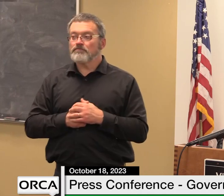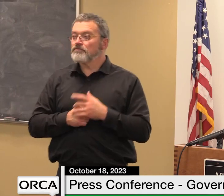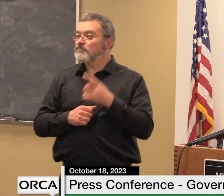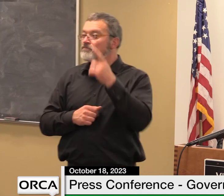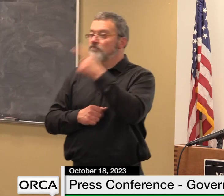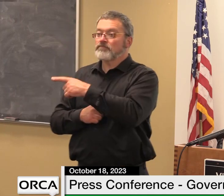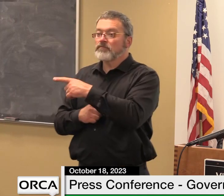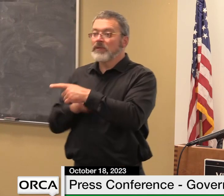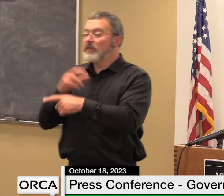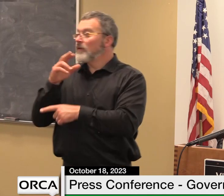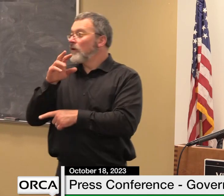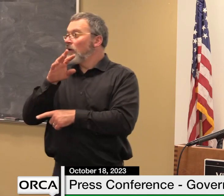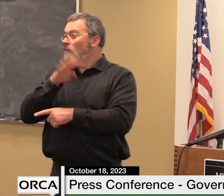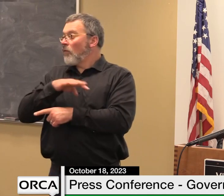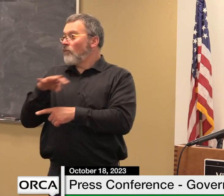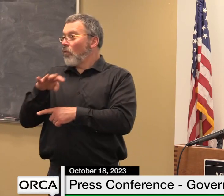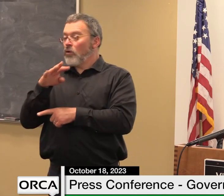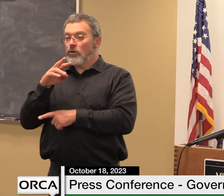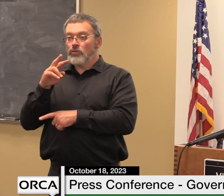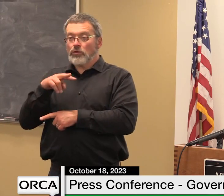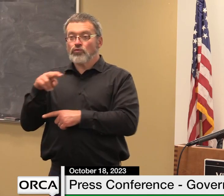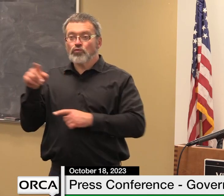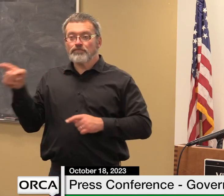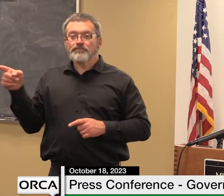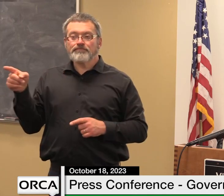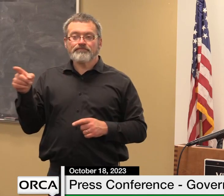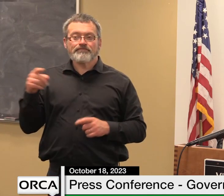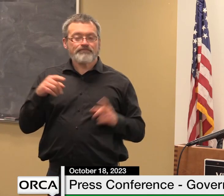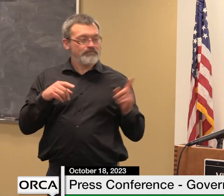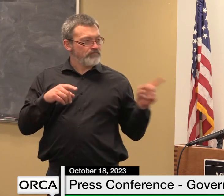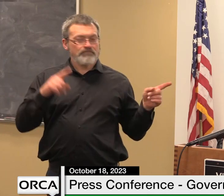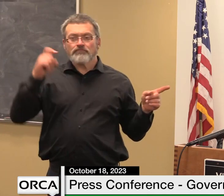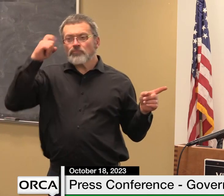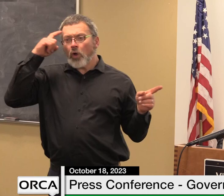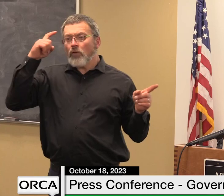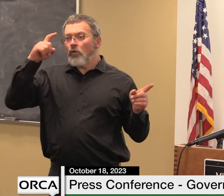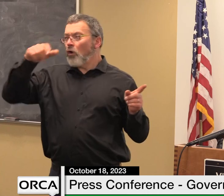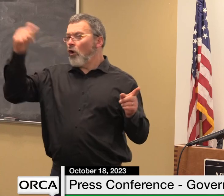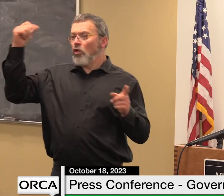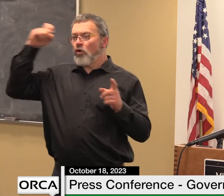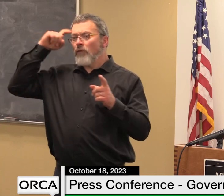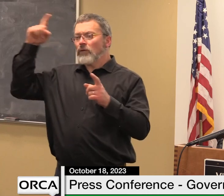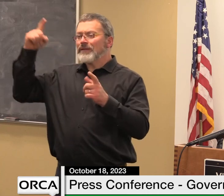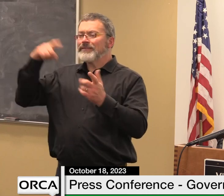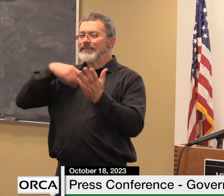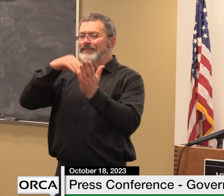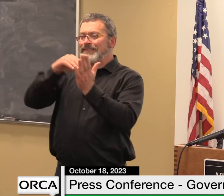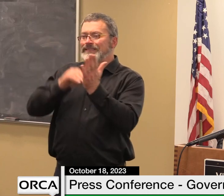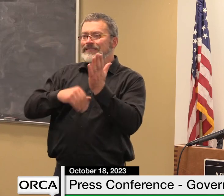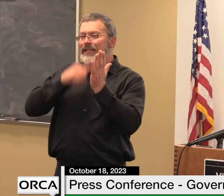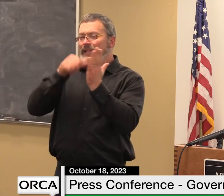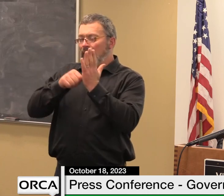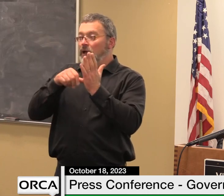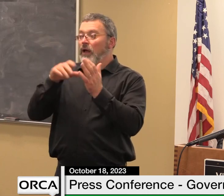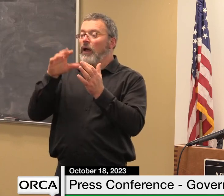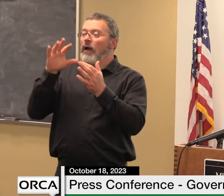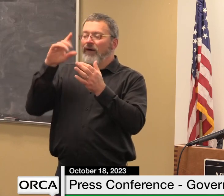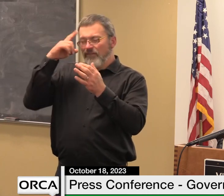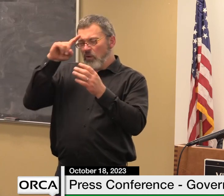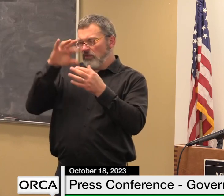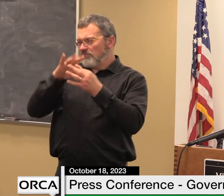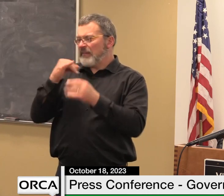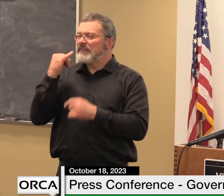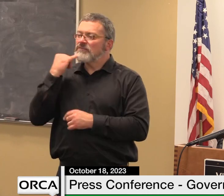A letter you signed with a number of other governors calling on Congress to act in terms of aid to Israel. It said that each